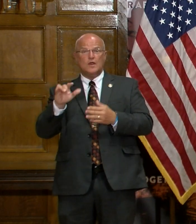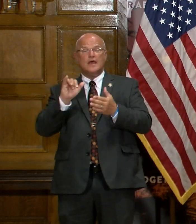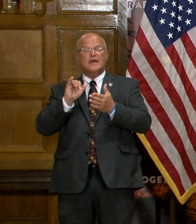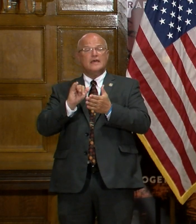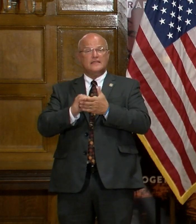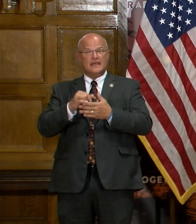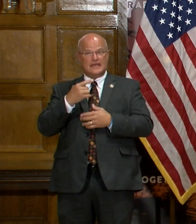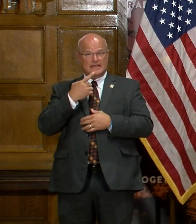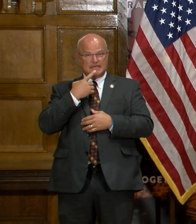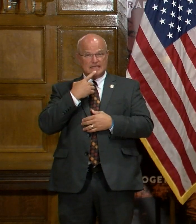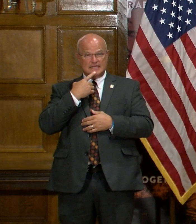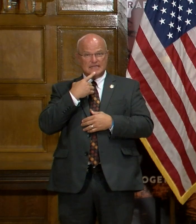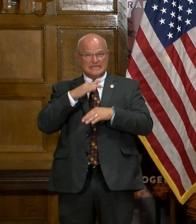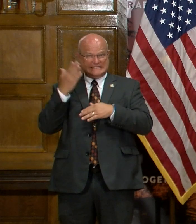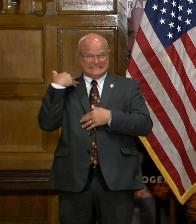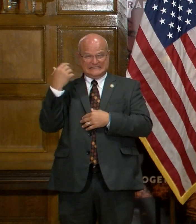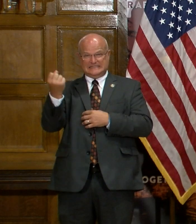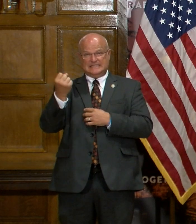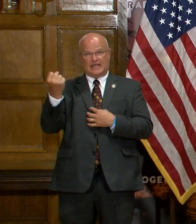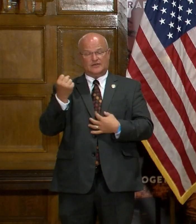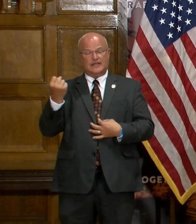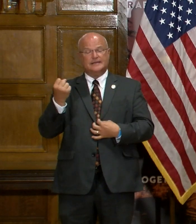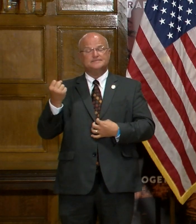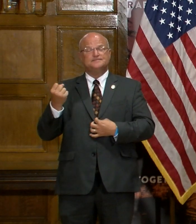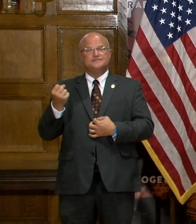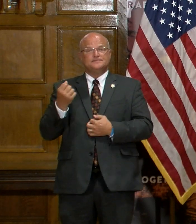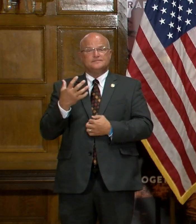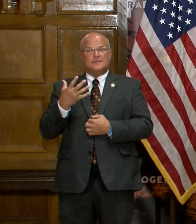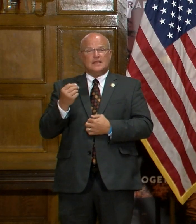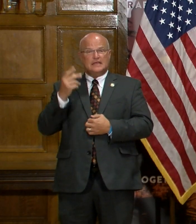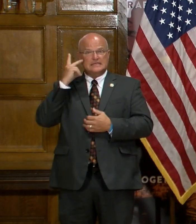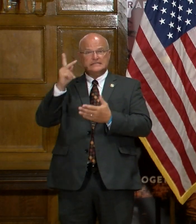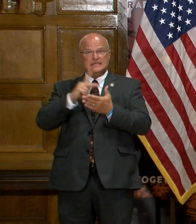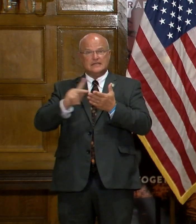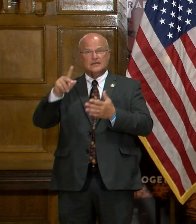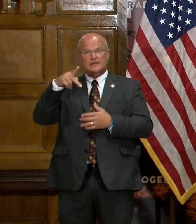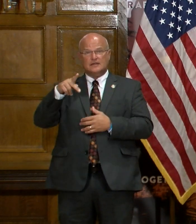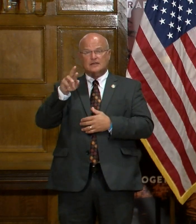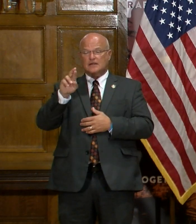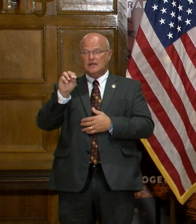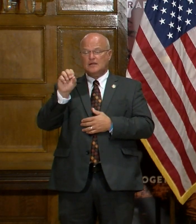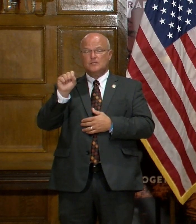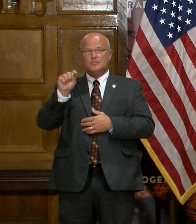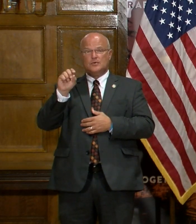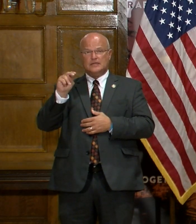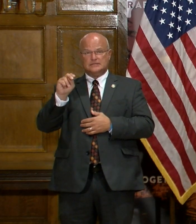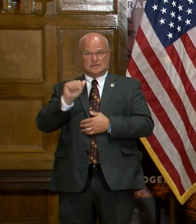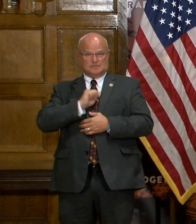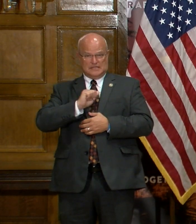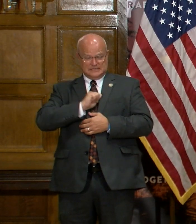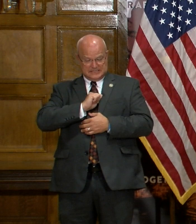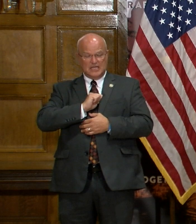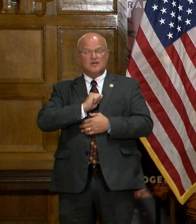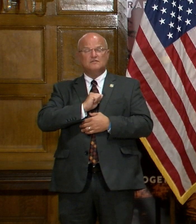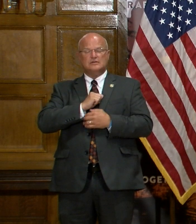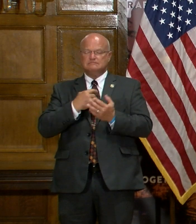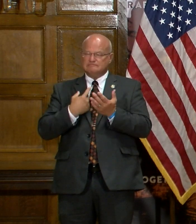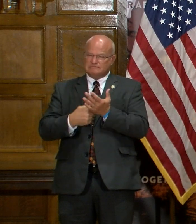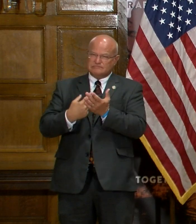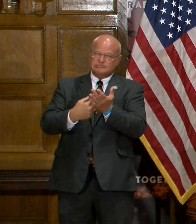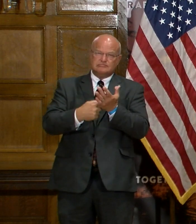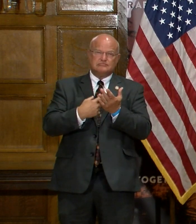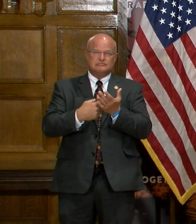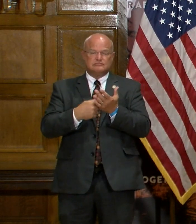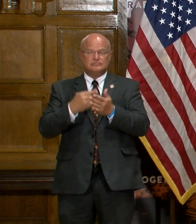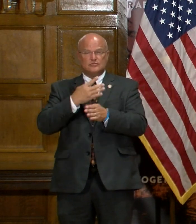he issued on Saturday, and Secretary Preston and myself, Secretary Walther, we've worked on this over